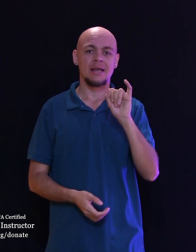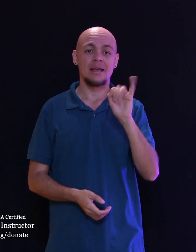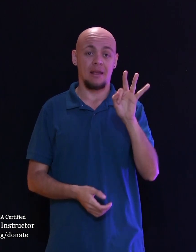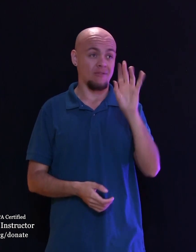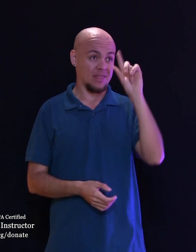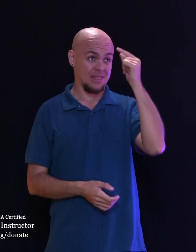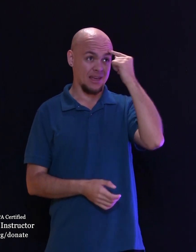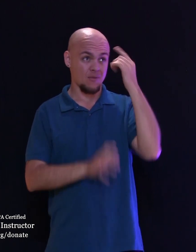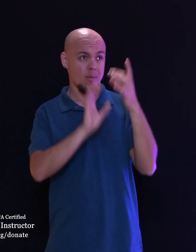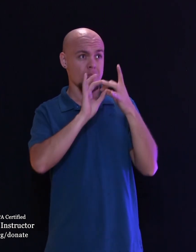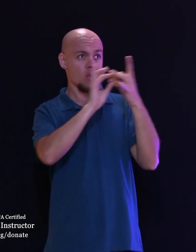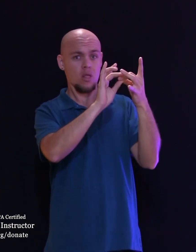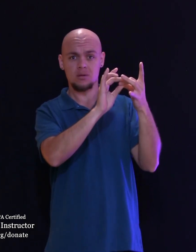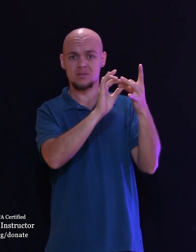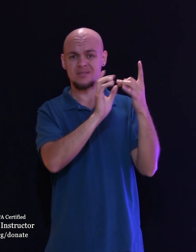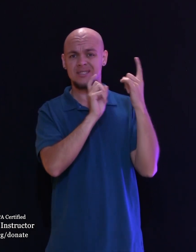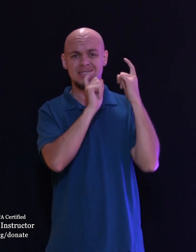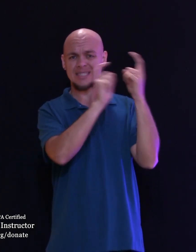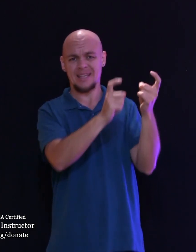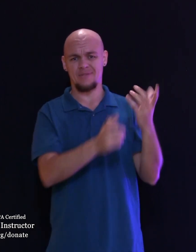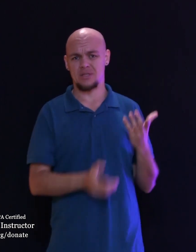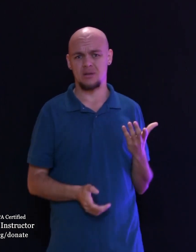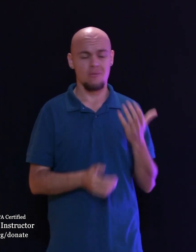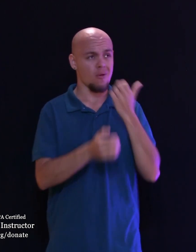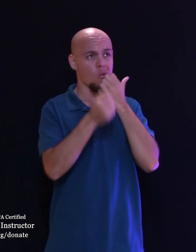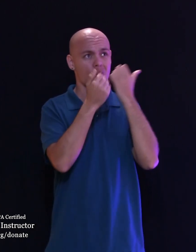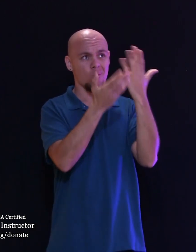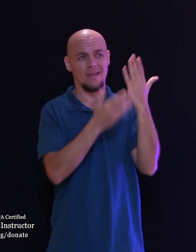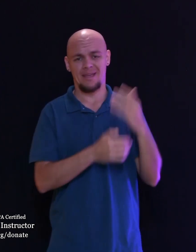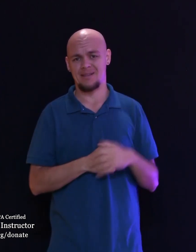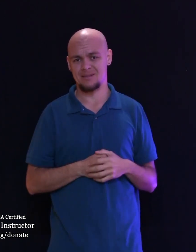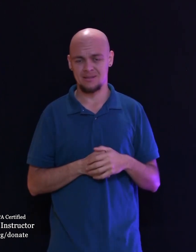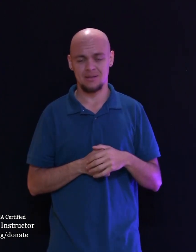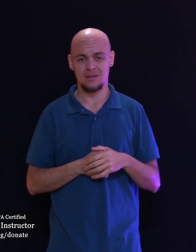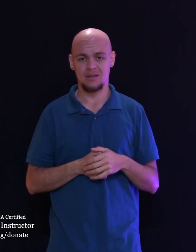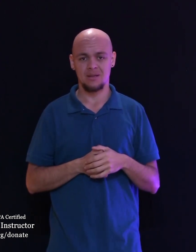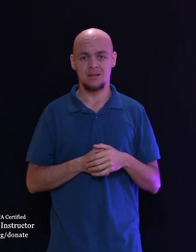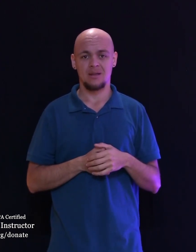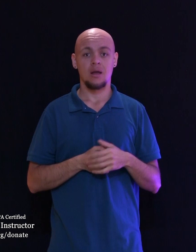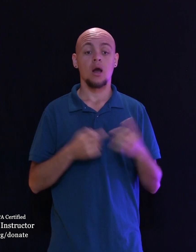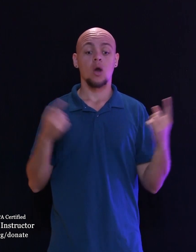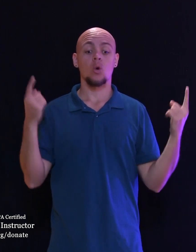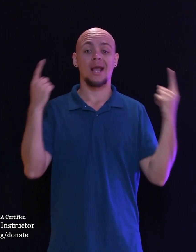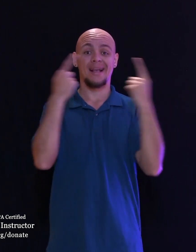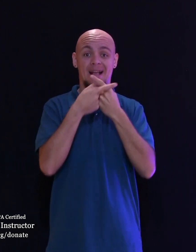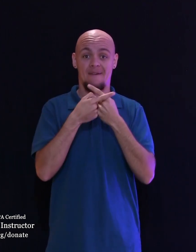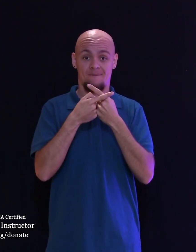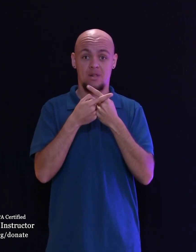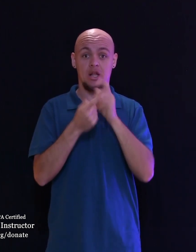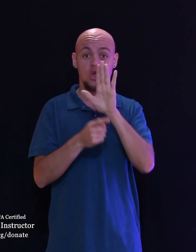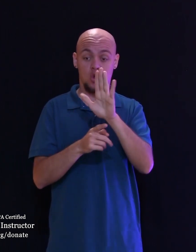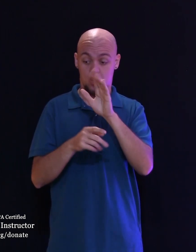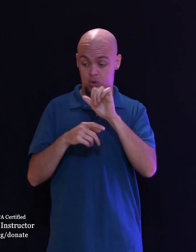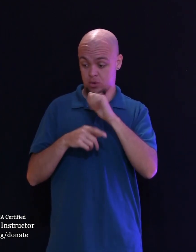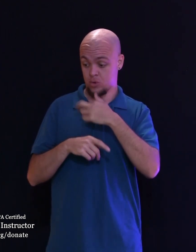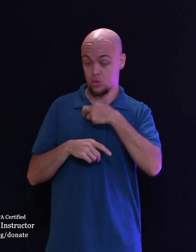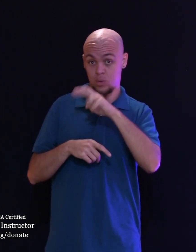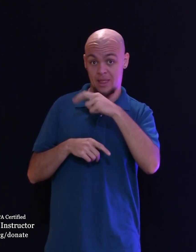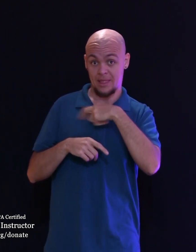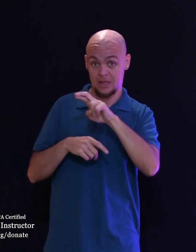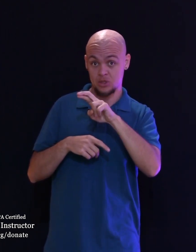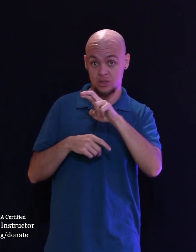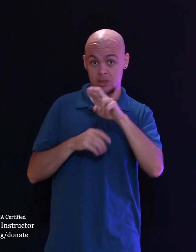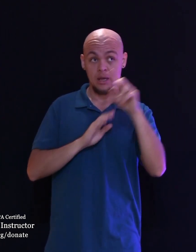If it belongs to the government, give it to them. Obey your government. When it comes into conflict between how you practice